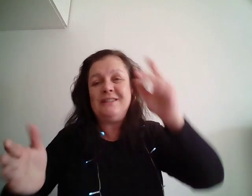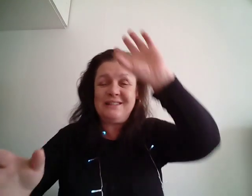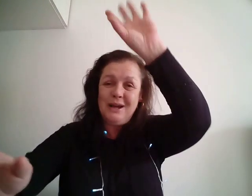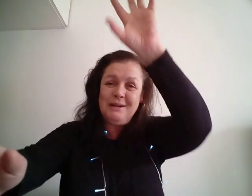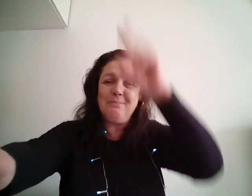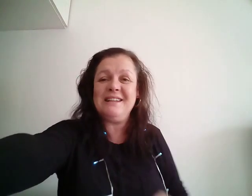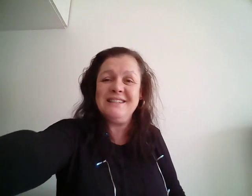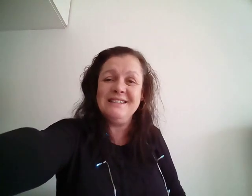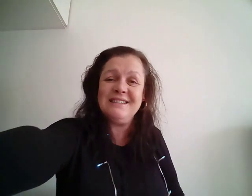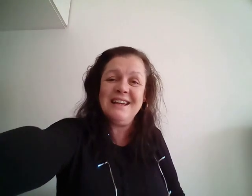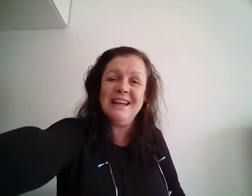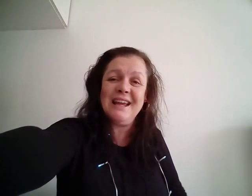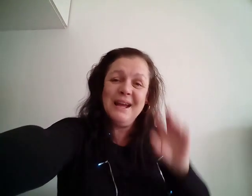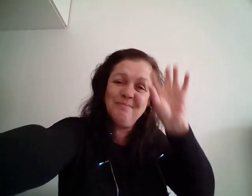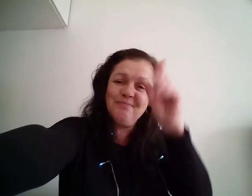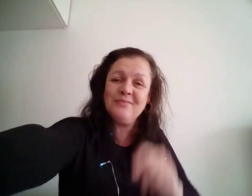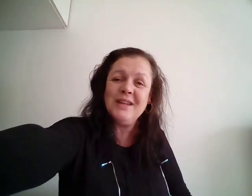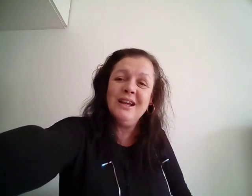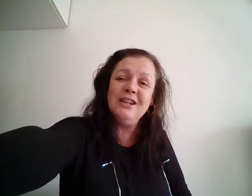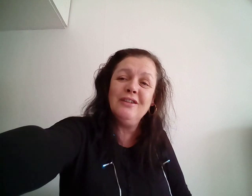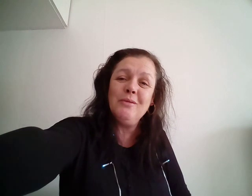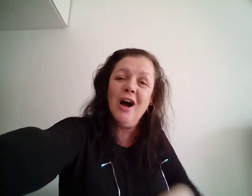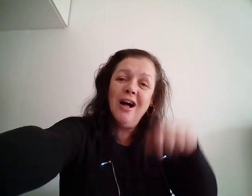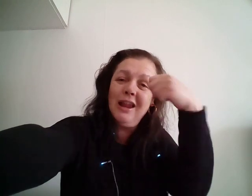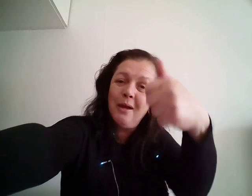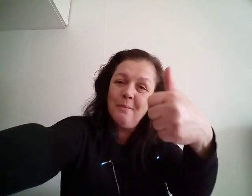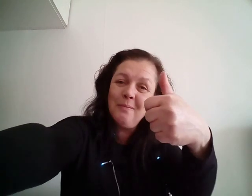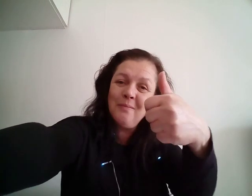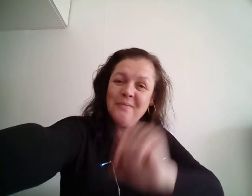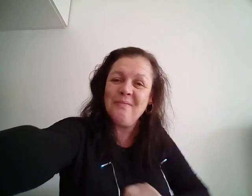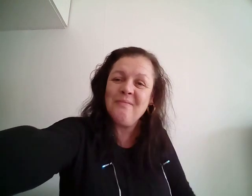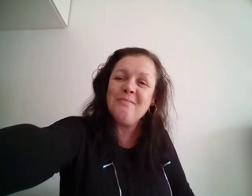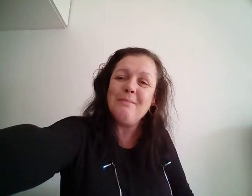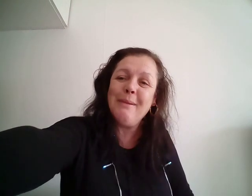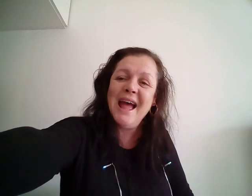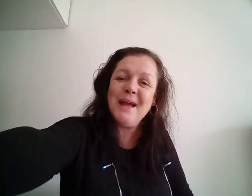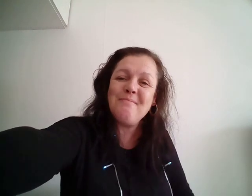So many blessings. Take care. Love you all. Bye-bye.